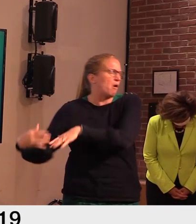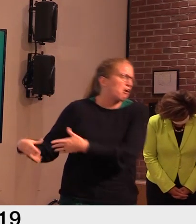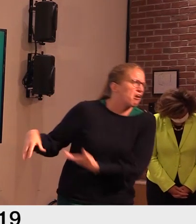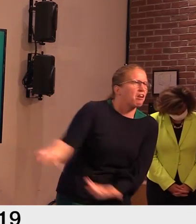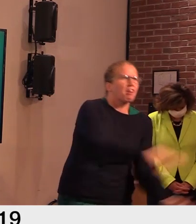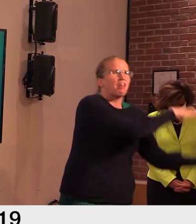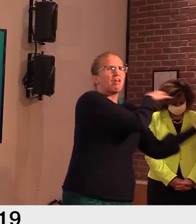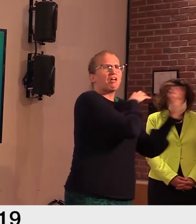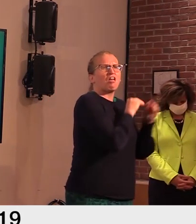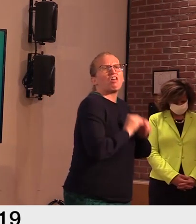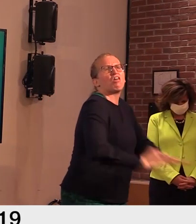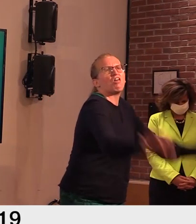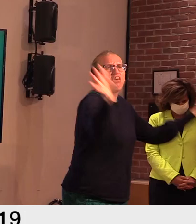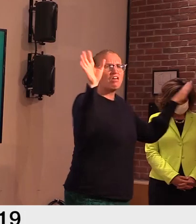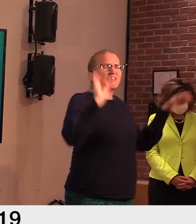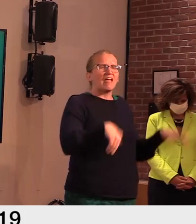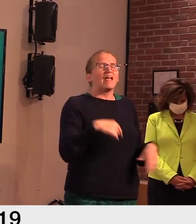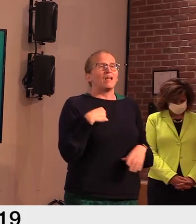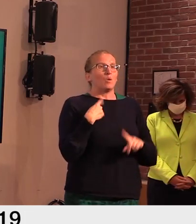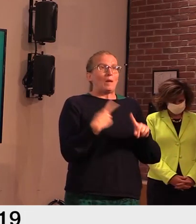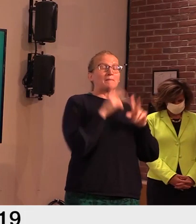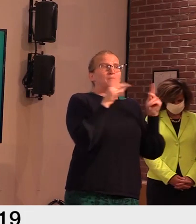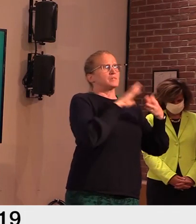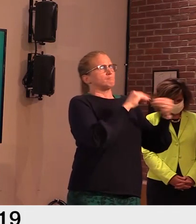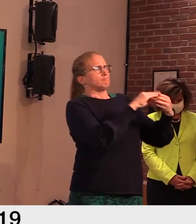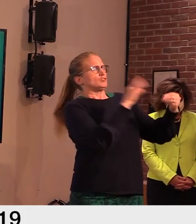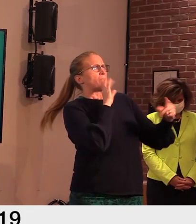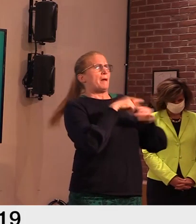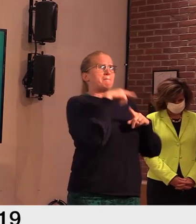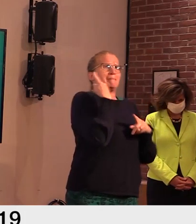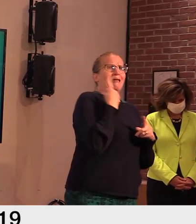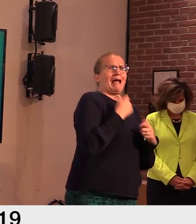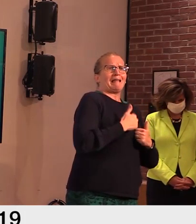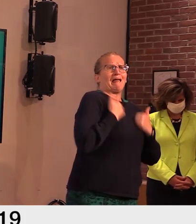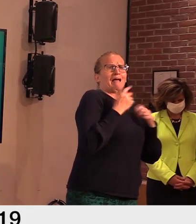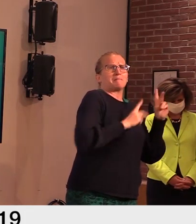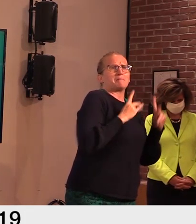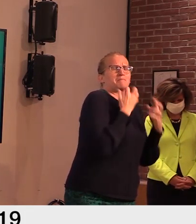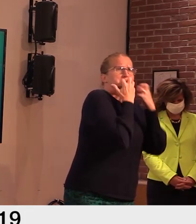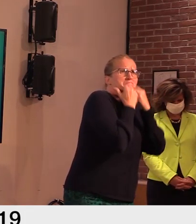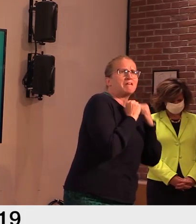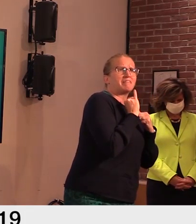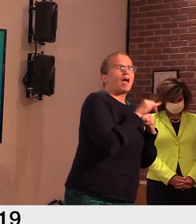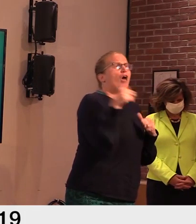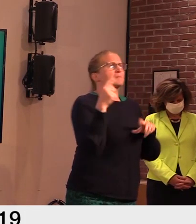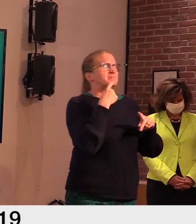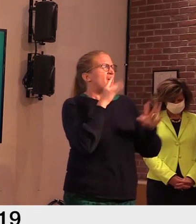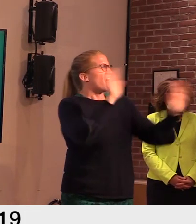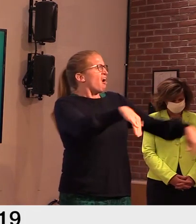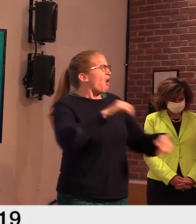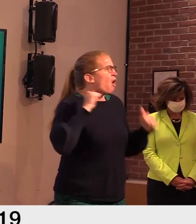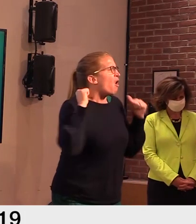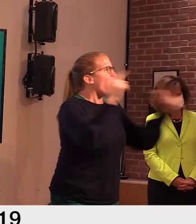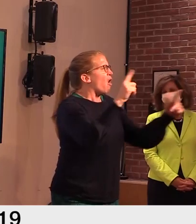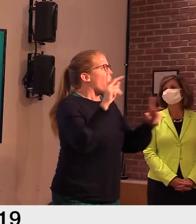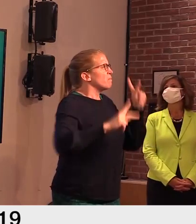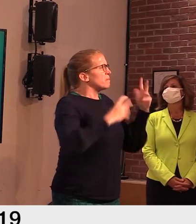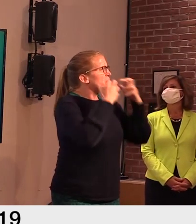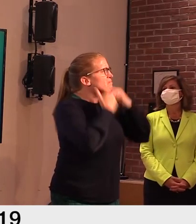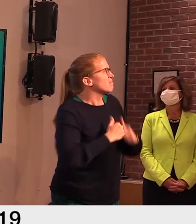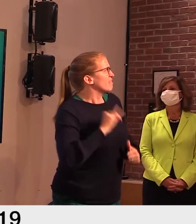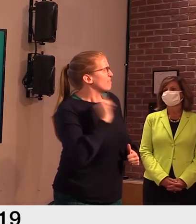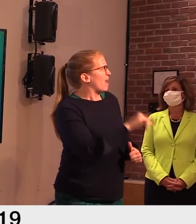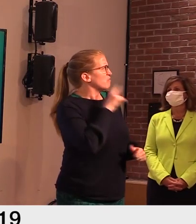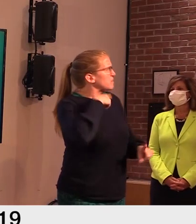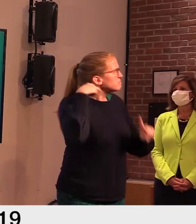they couldn't wait to the faces. They were talking about burning buckets of paint to cover it over. Whenever Black Lives Matter